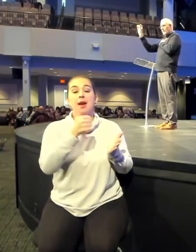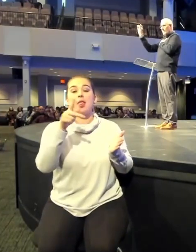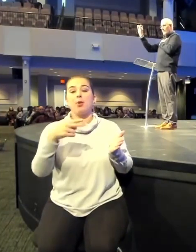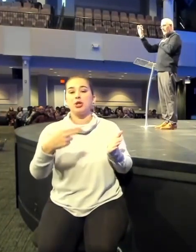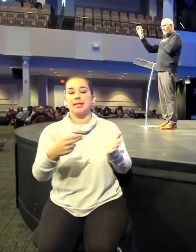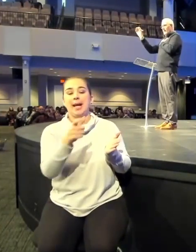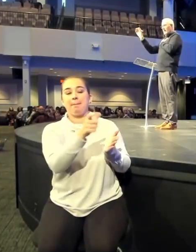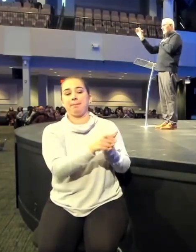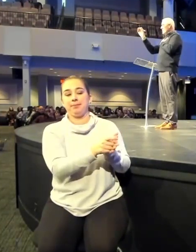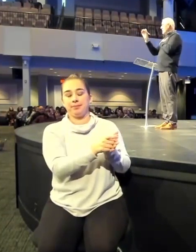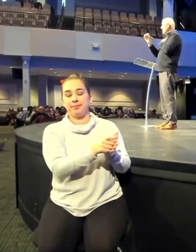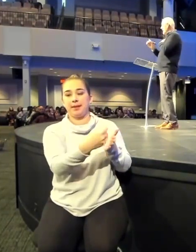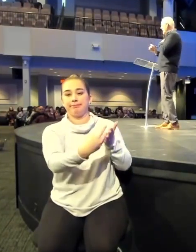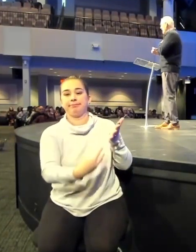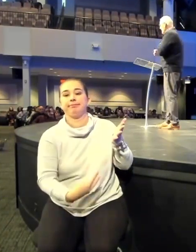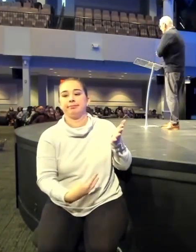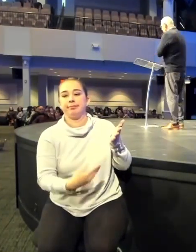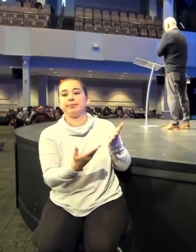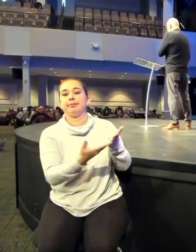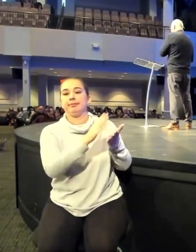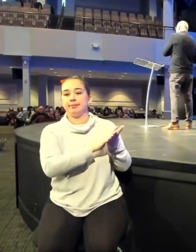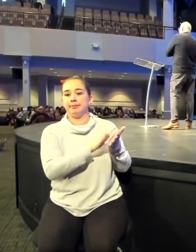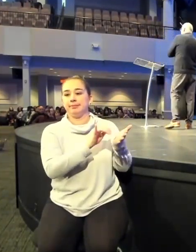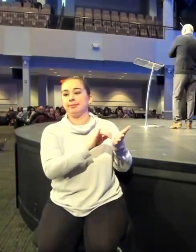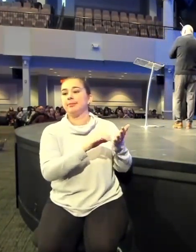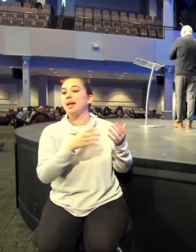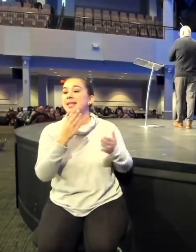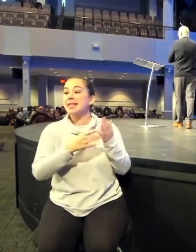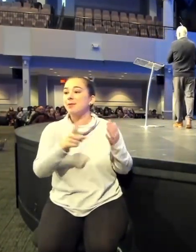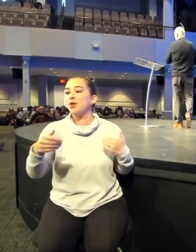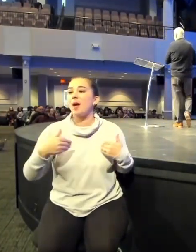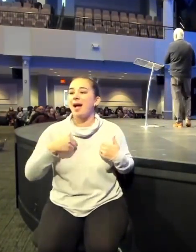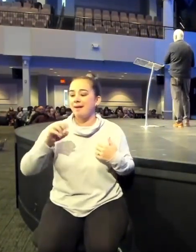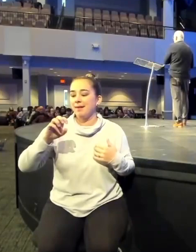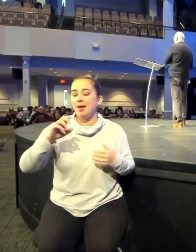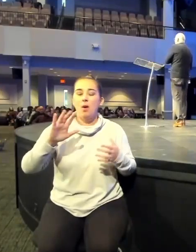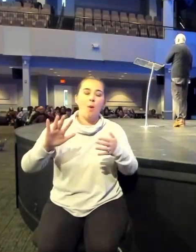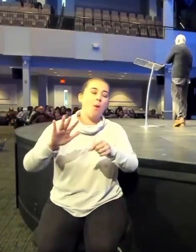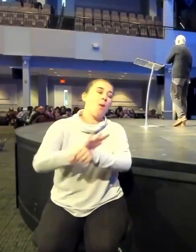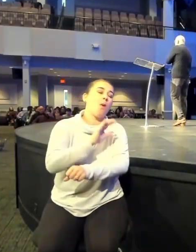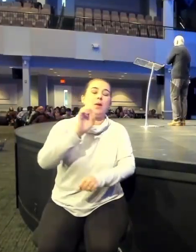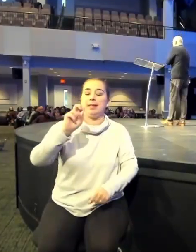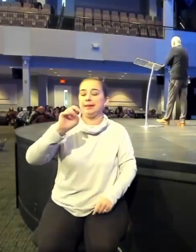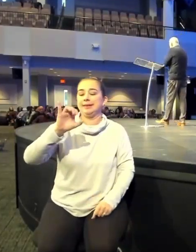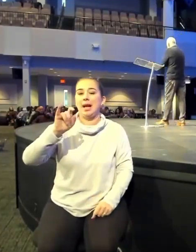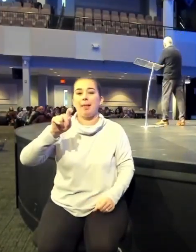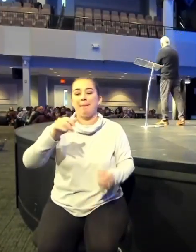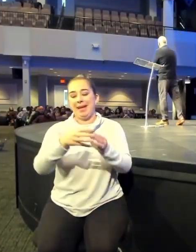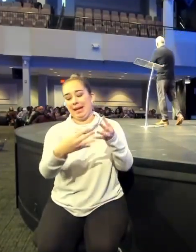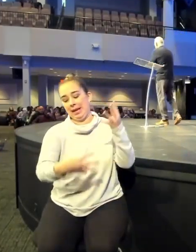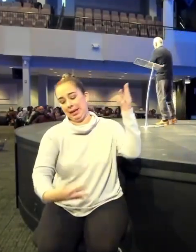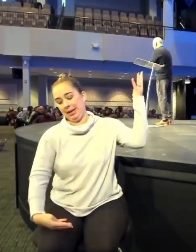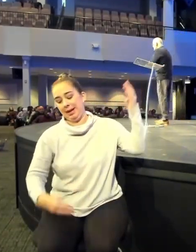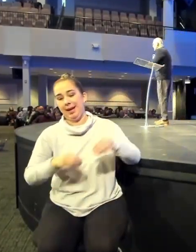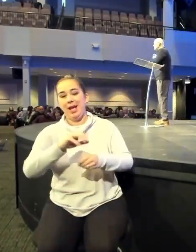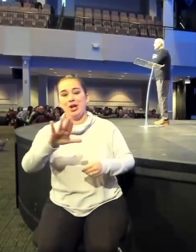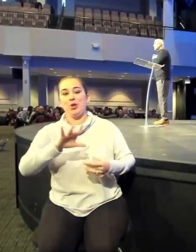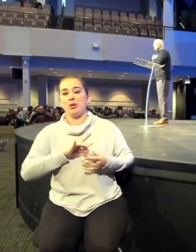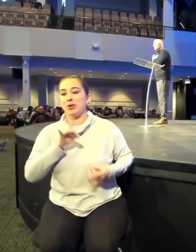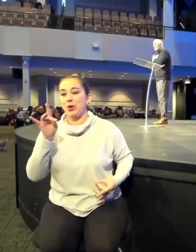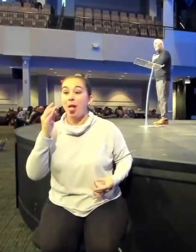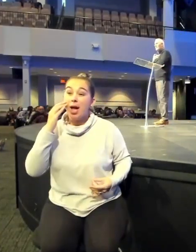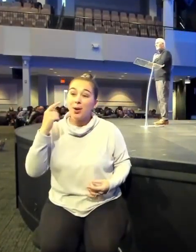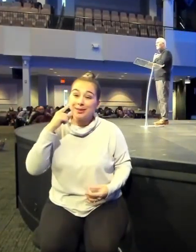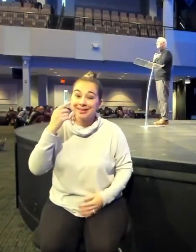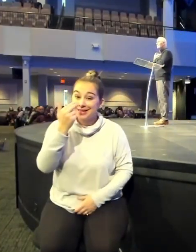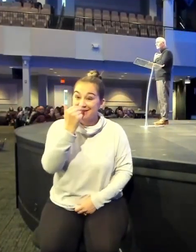name. And some of you have a whole encyclopedia inside your soul that I know that